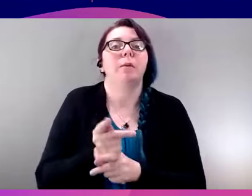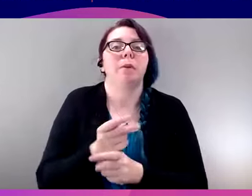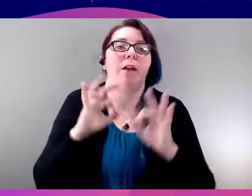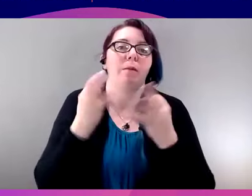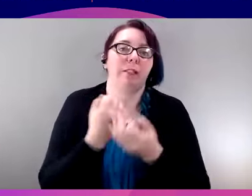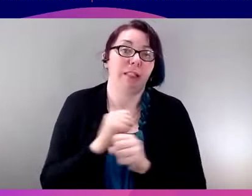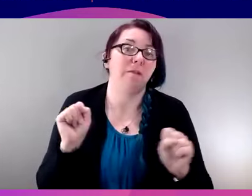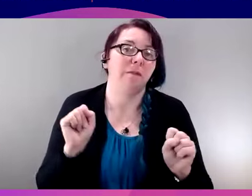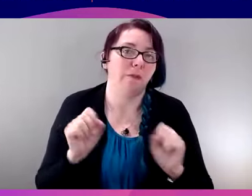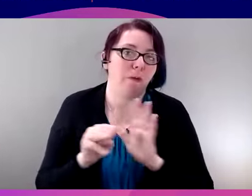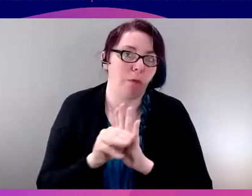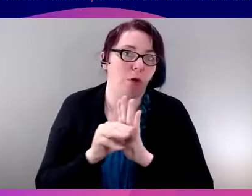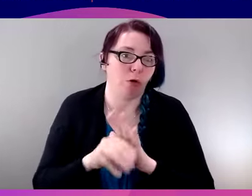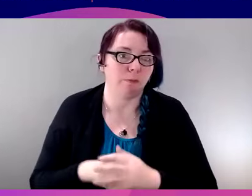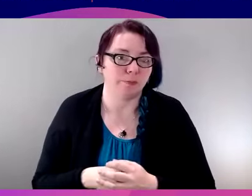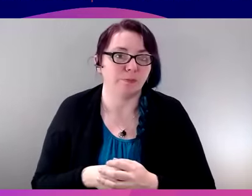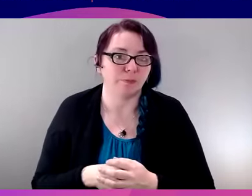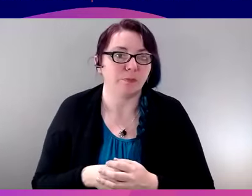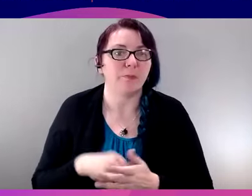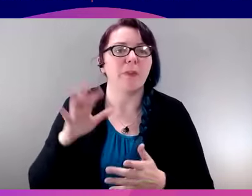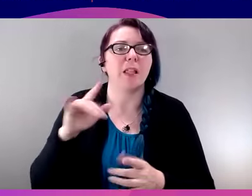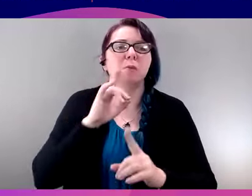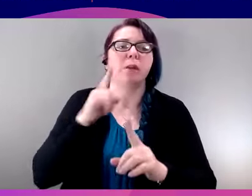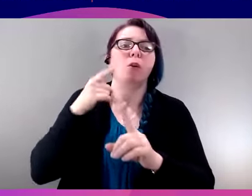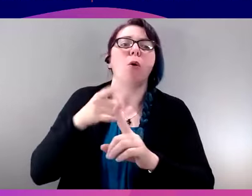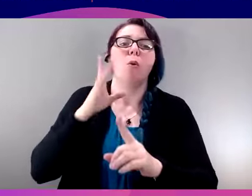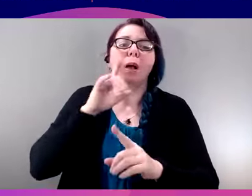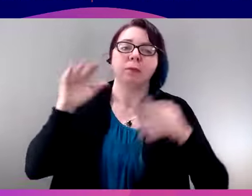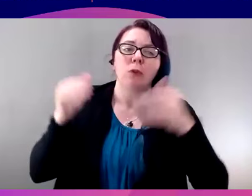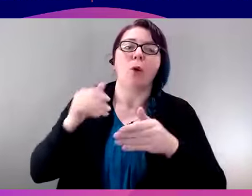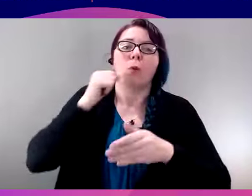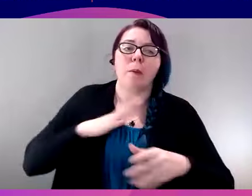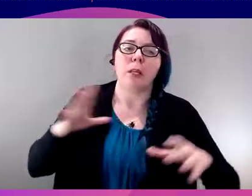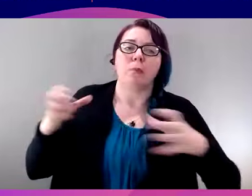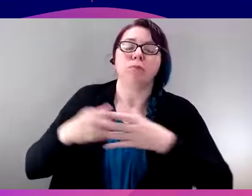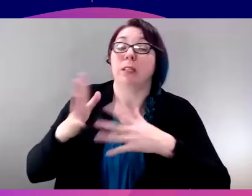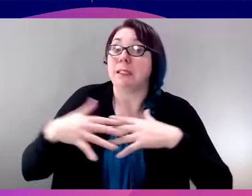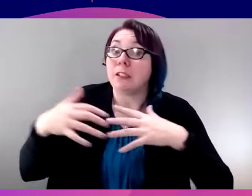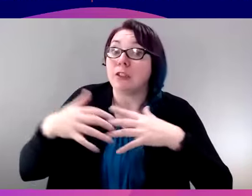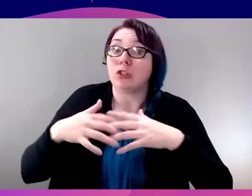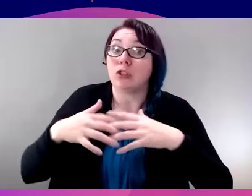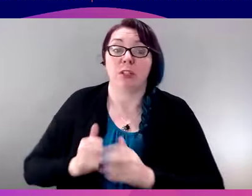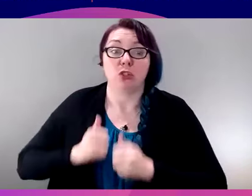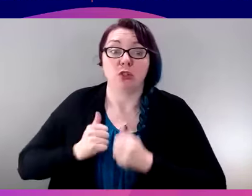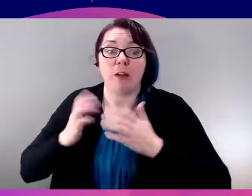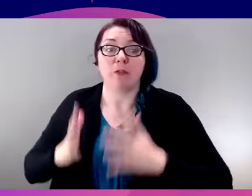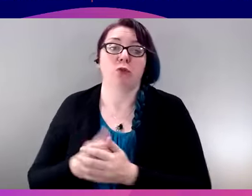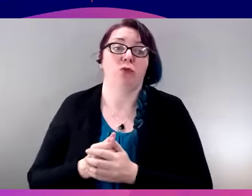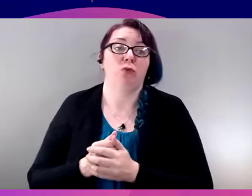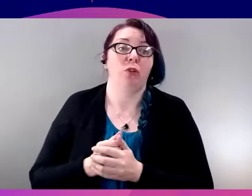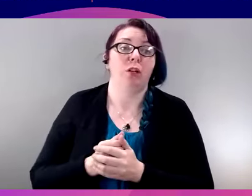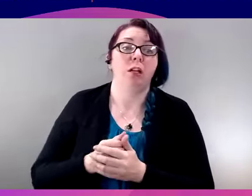to underrepresented groups of women. So this includes Indigenous women, survivors, the official language